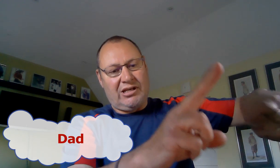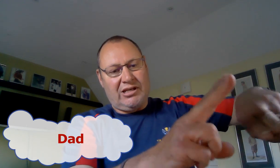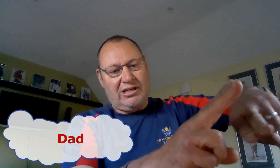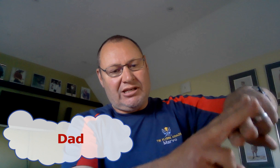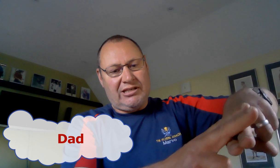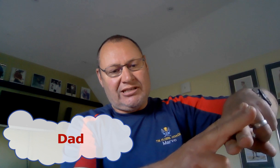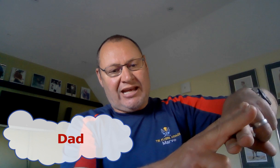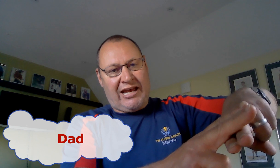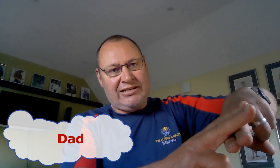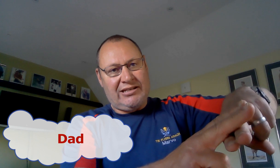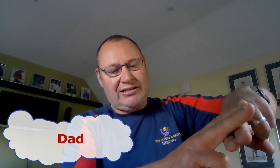Dad.